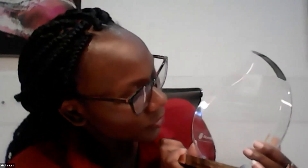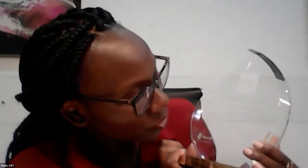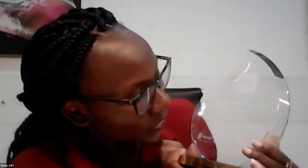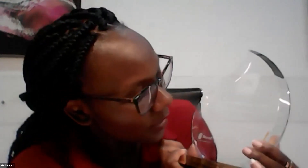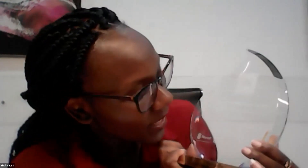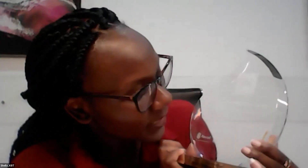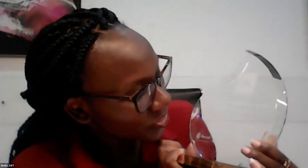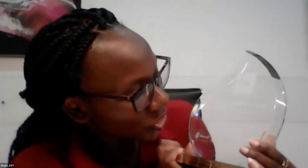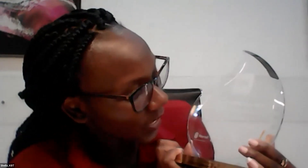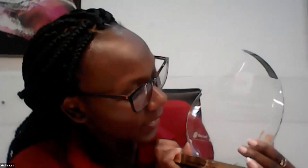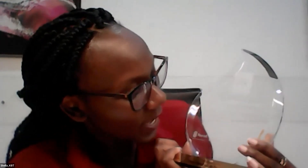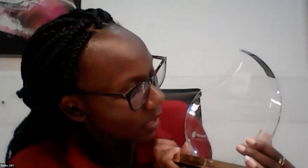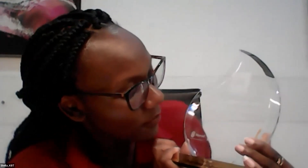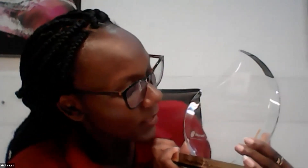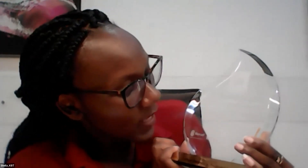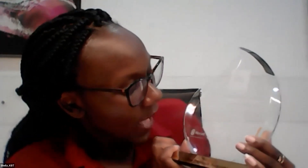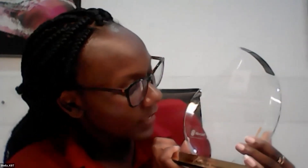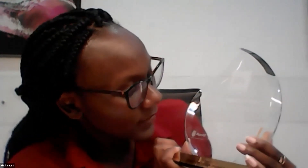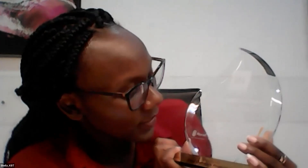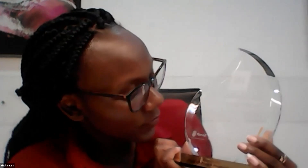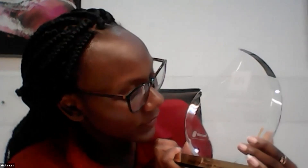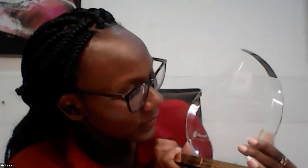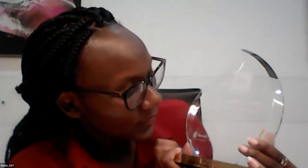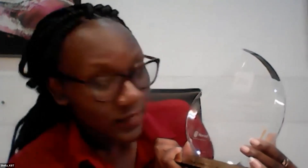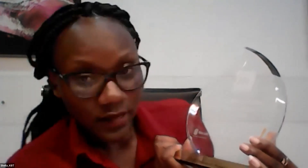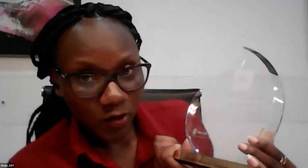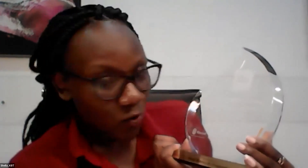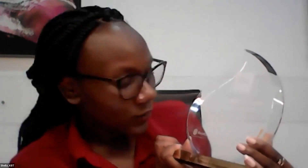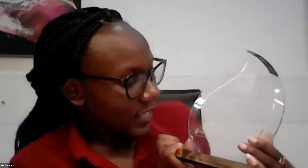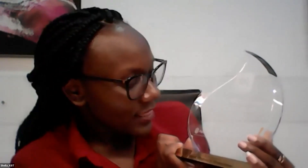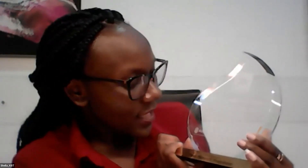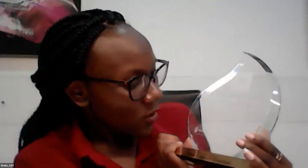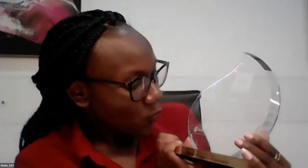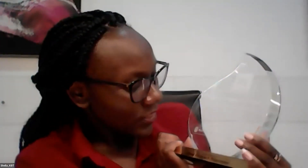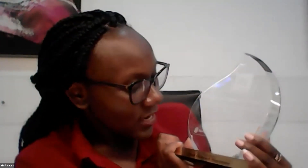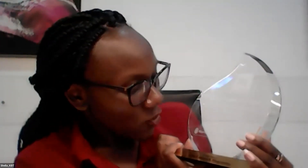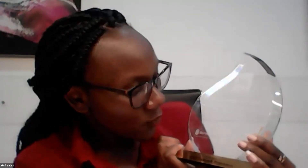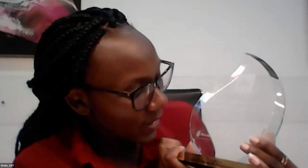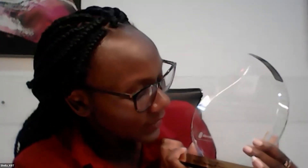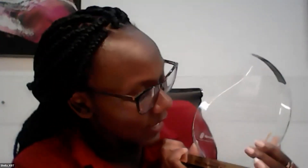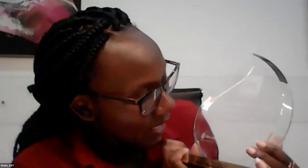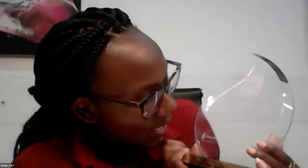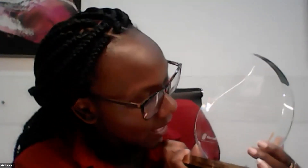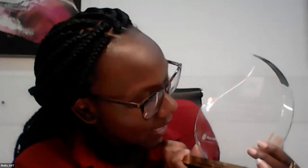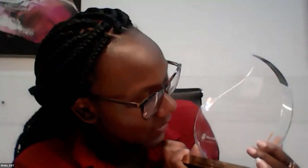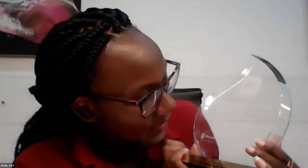Disability Innovation Hub, and the GDI Hub Accelerate logos are there with the